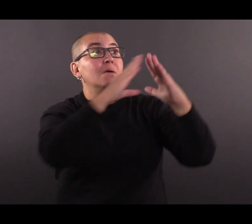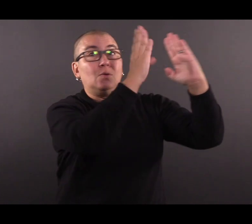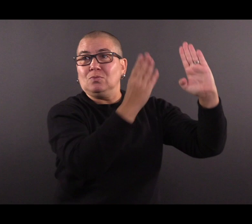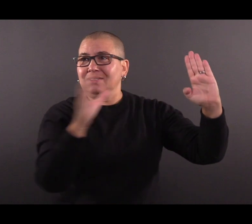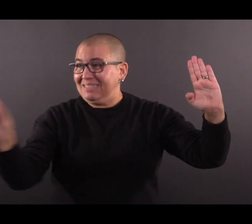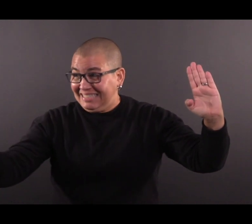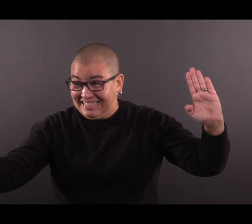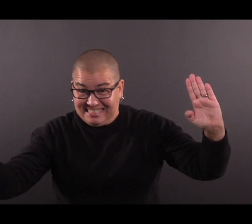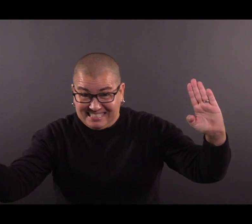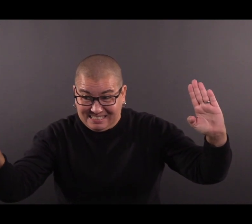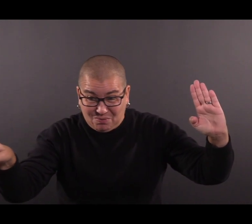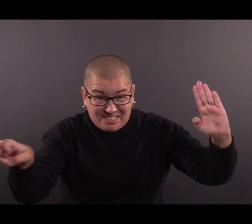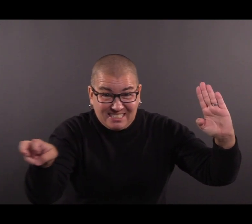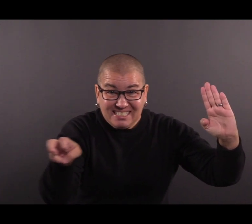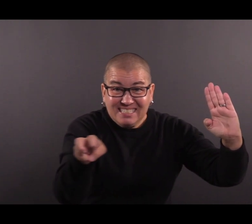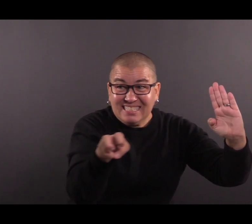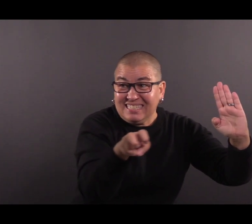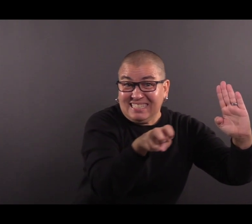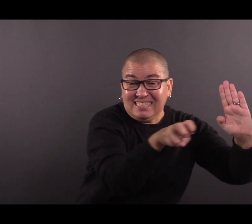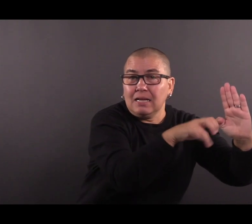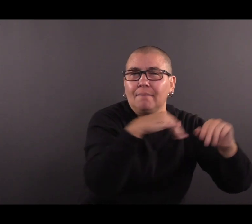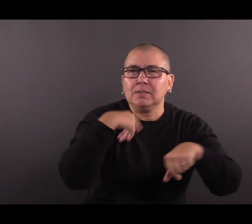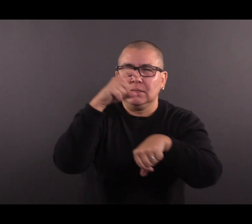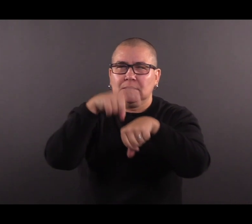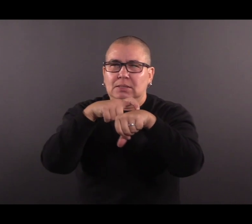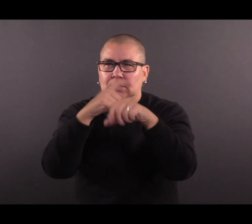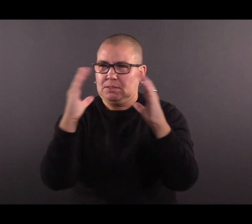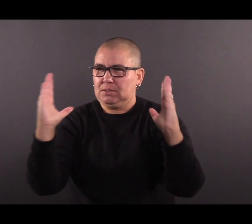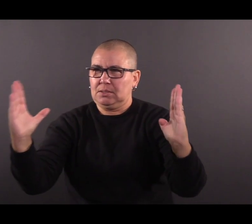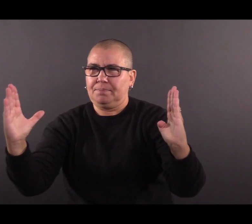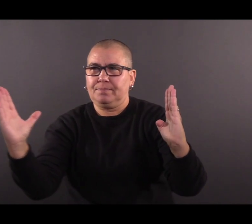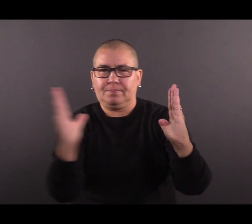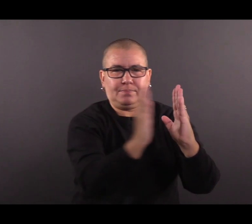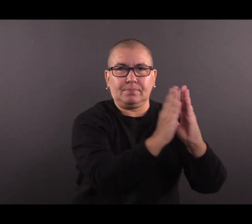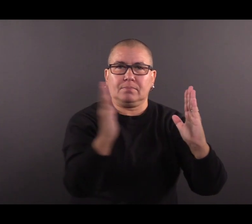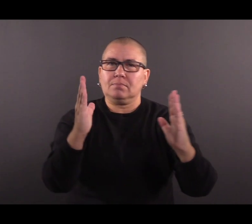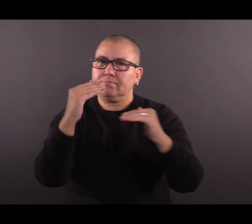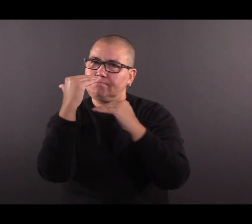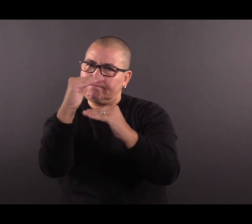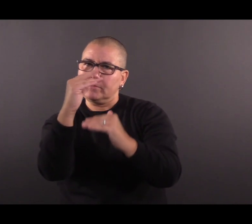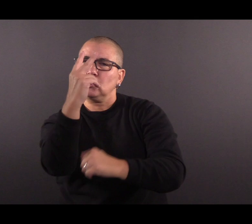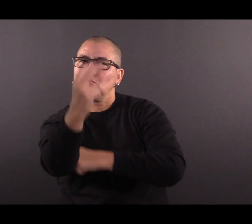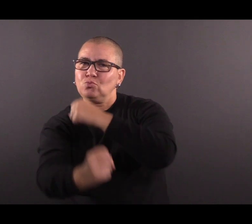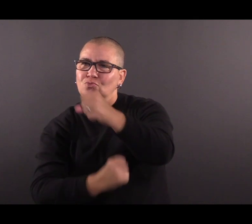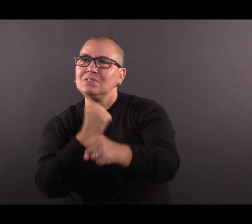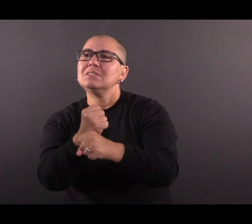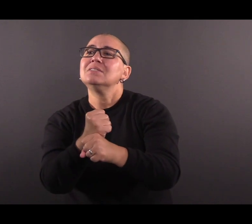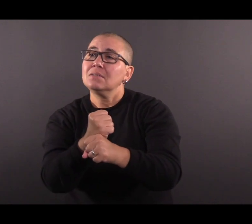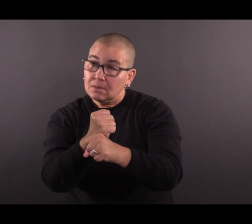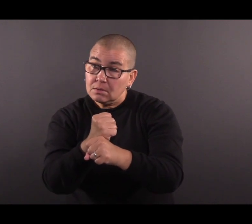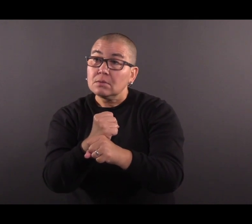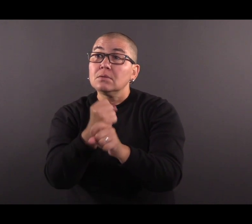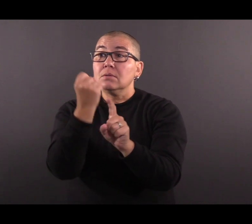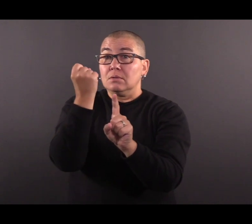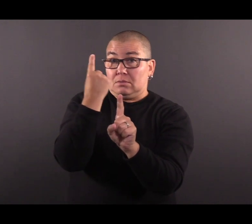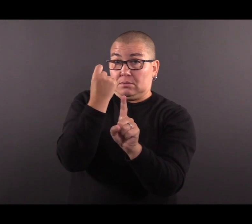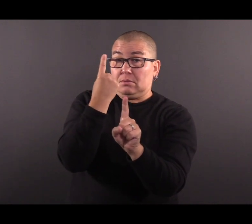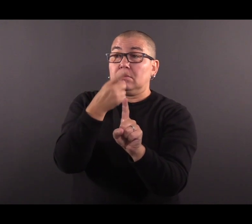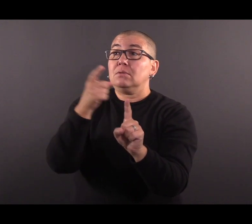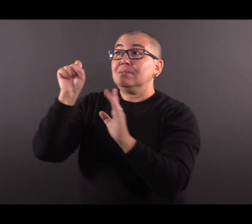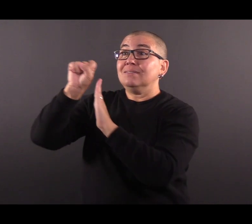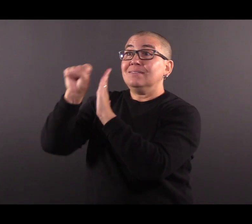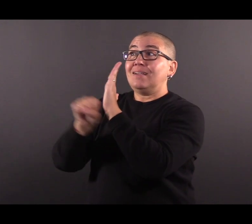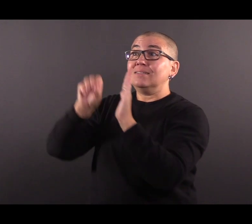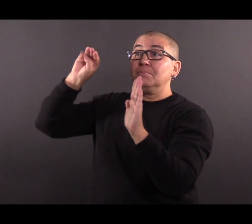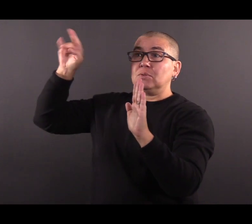housing is available for a maximum of 24 months, but the Minnesota Transitional Housing Program is now available for up to 36